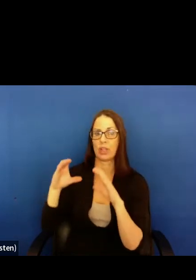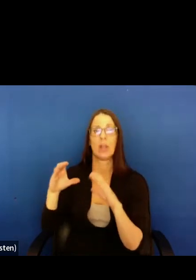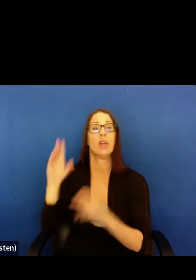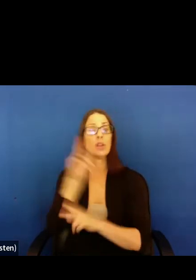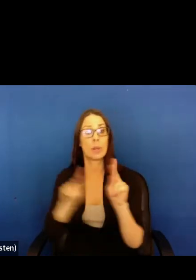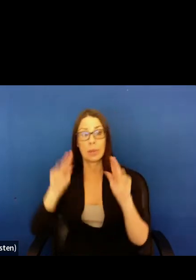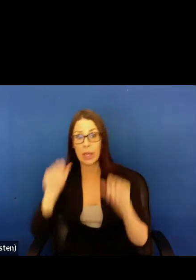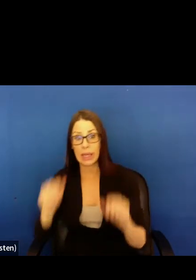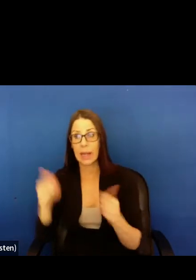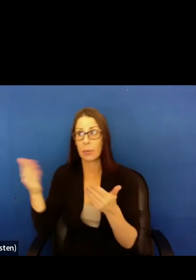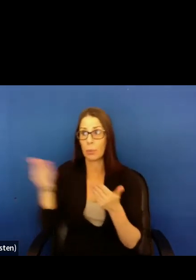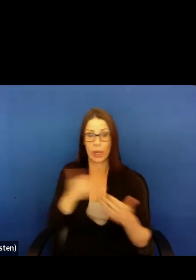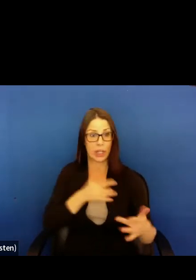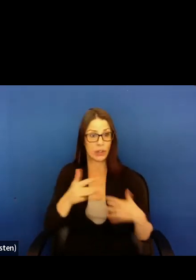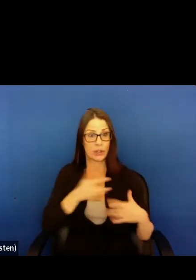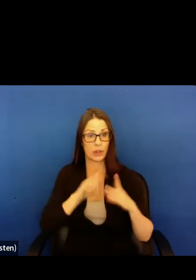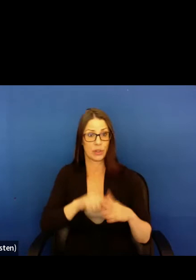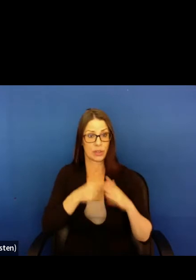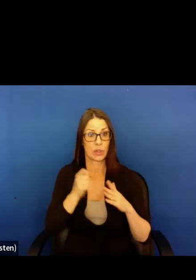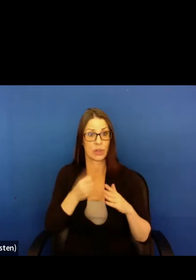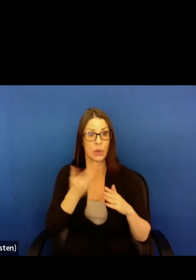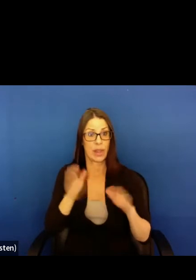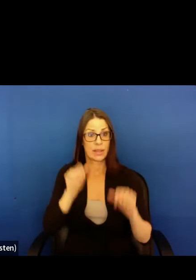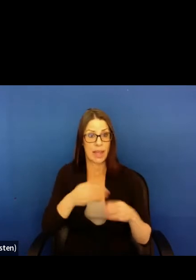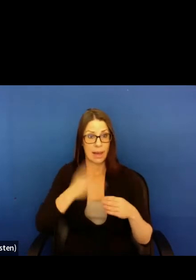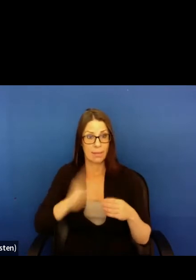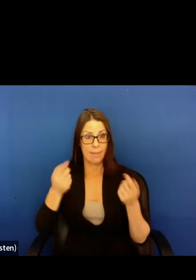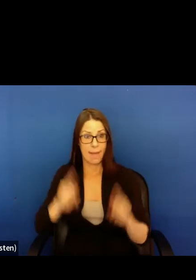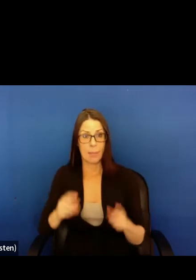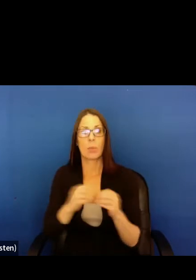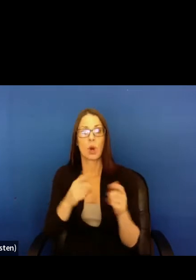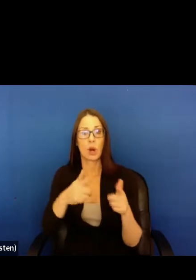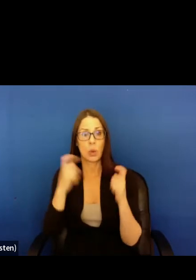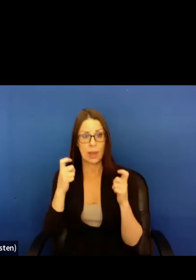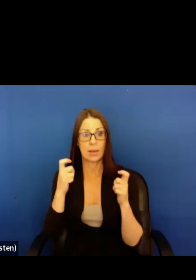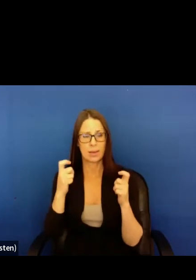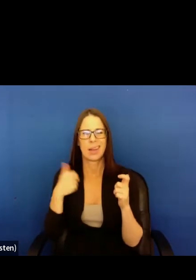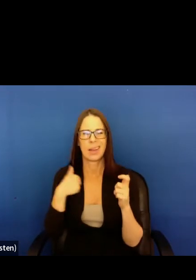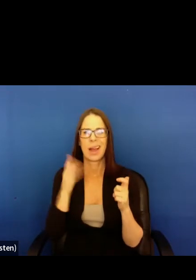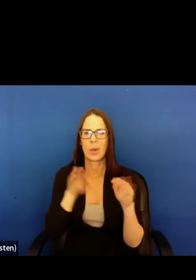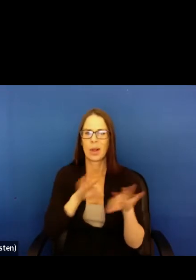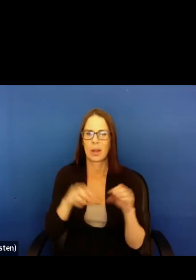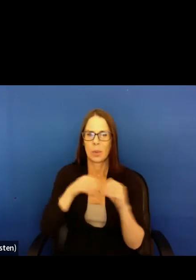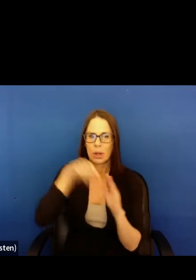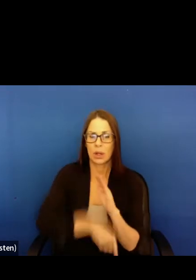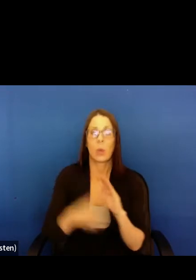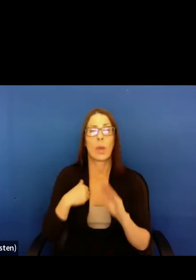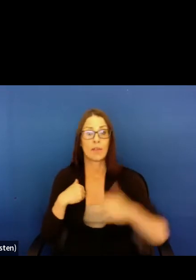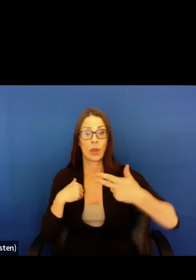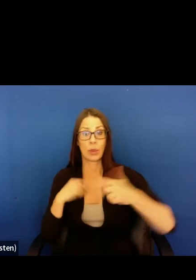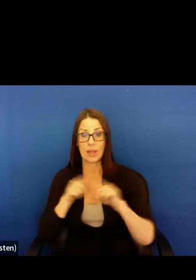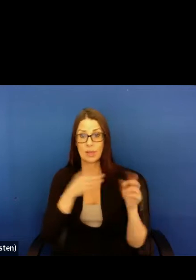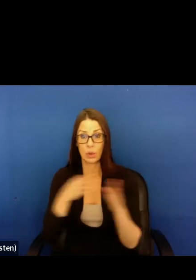to the forefront so things happen a little quicker. Because I think there are, and I'll go into this as well, there are 3 different ways in which we could execute